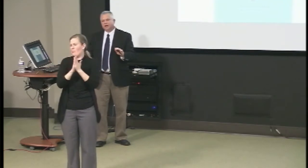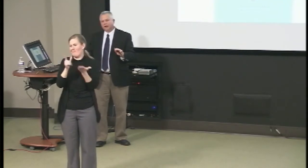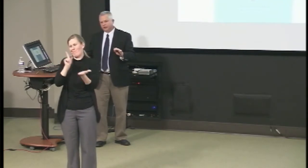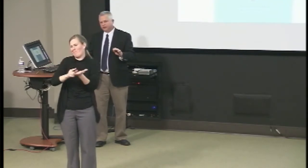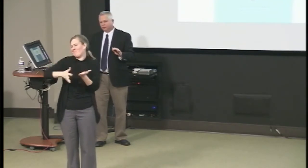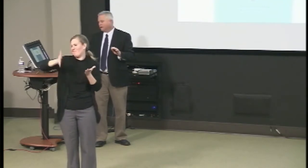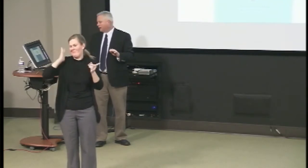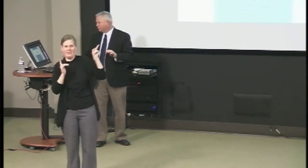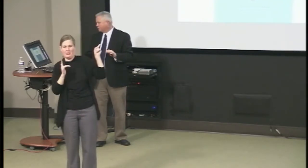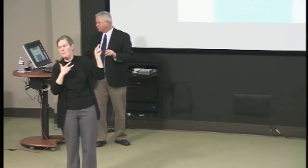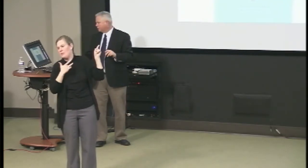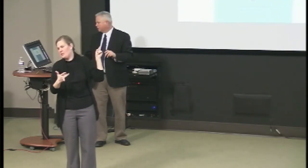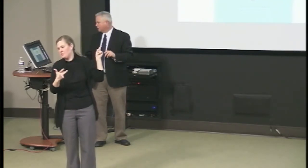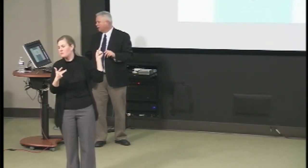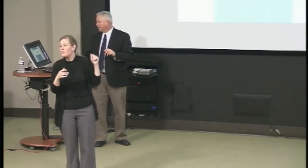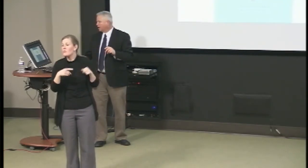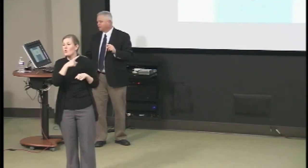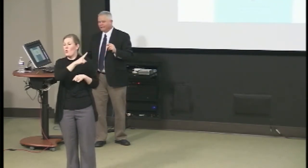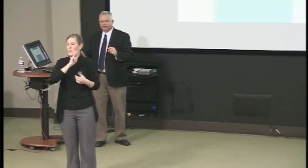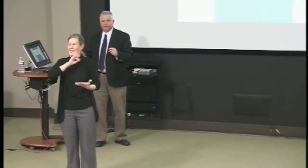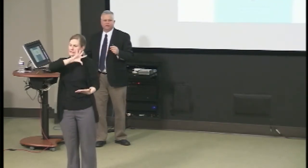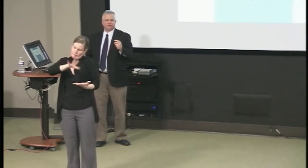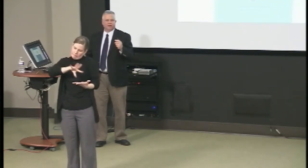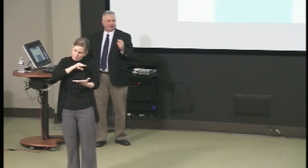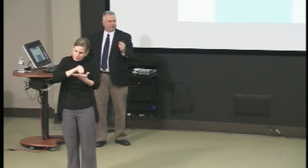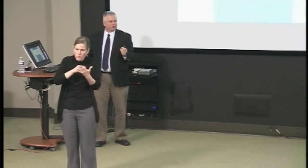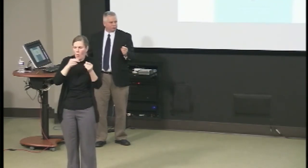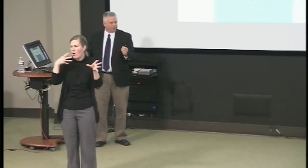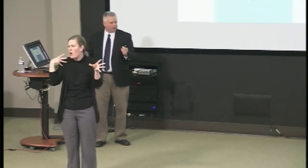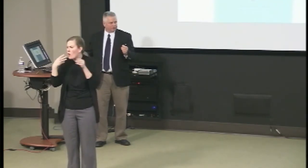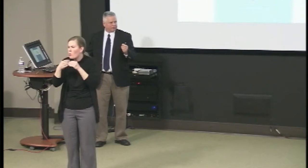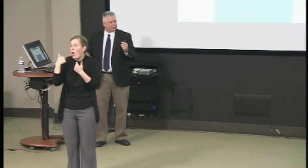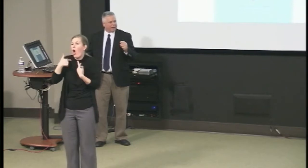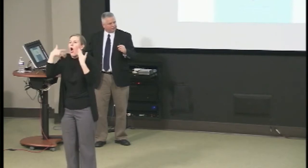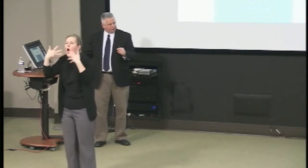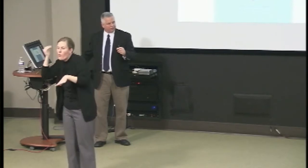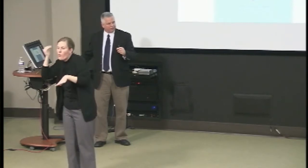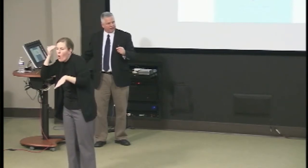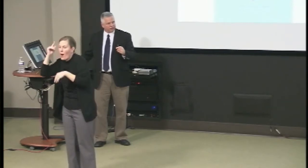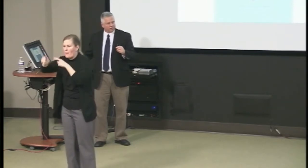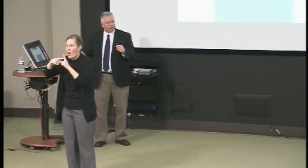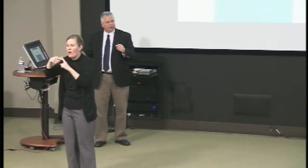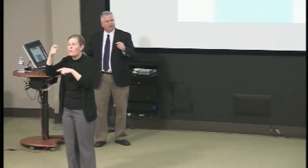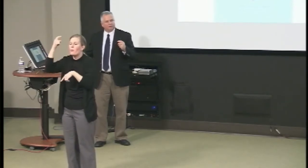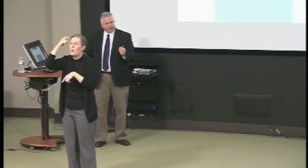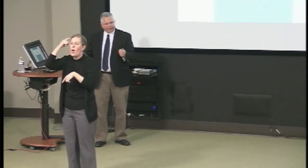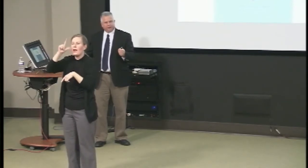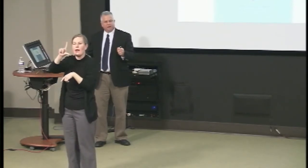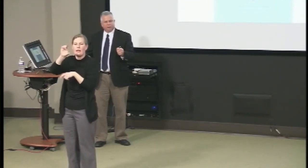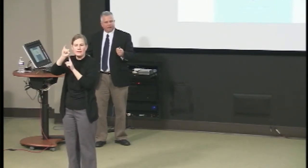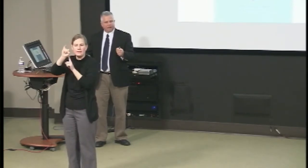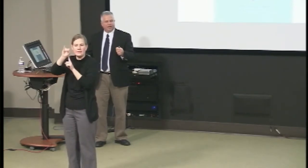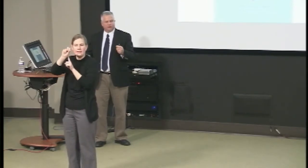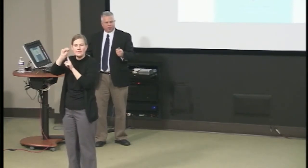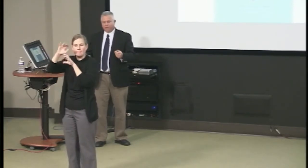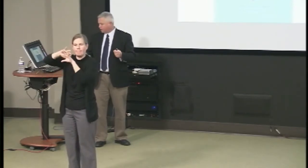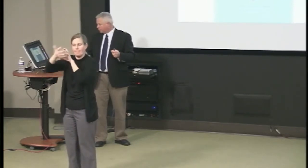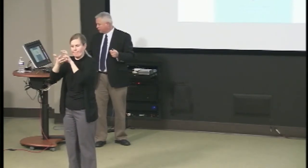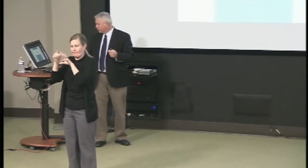existing knowledge about lesions and injuries, accidents of nature, affecting the brain